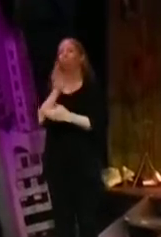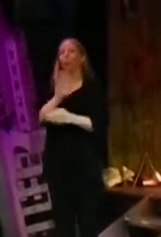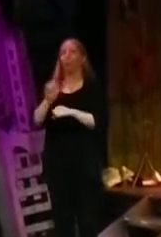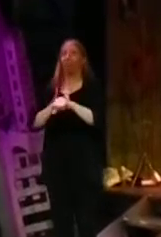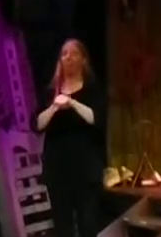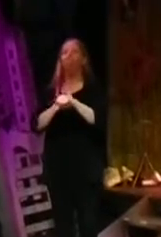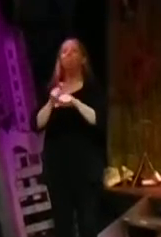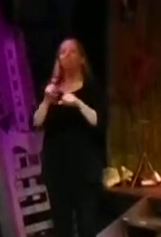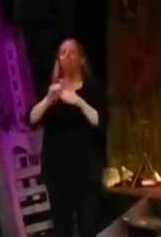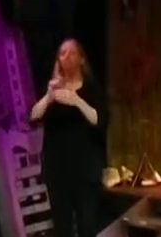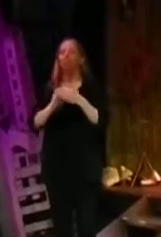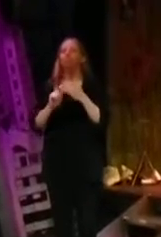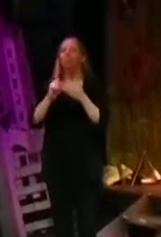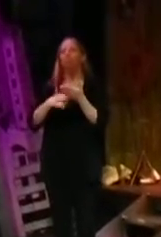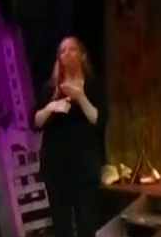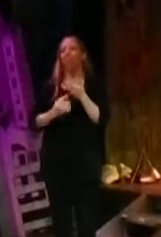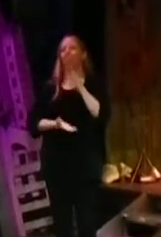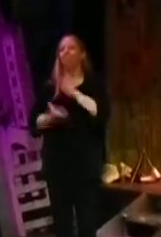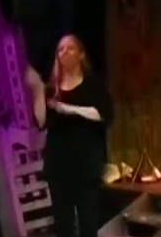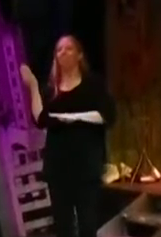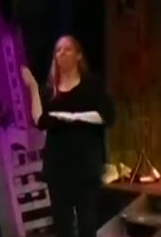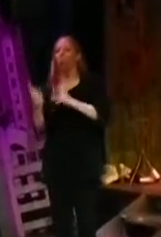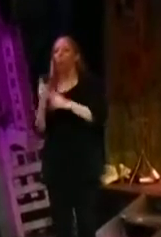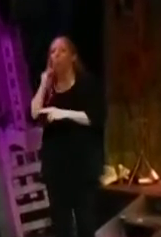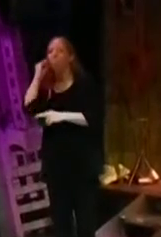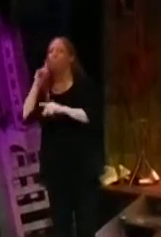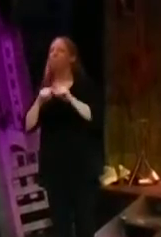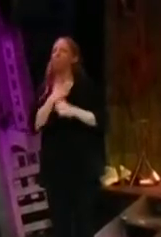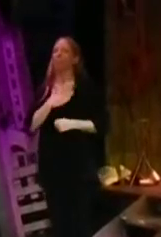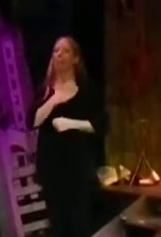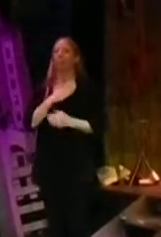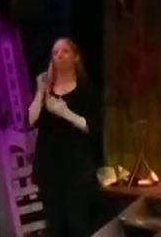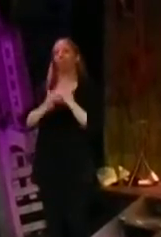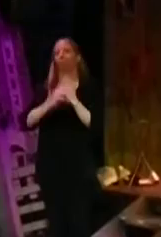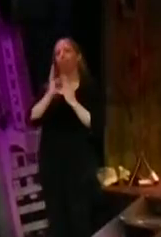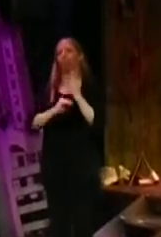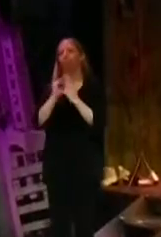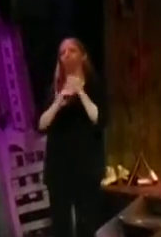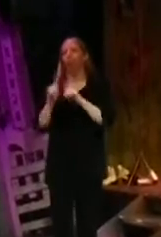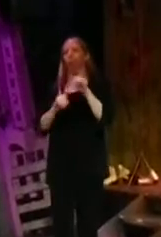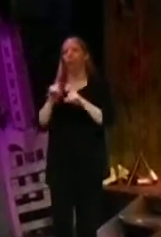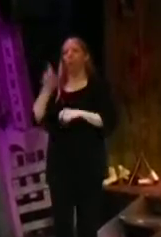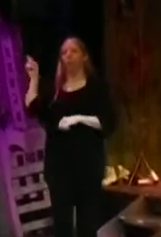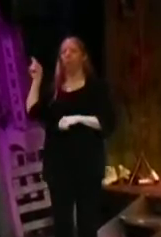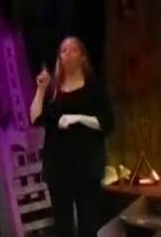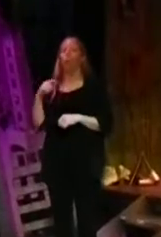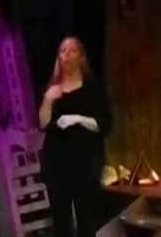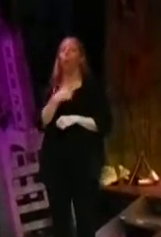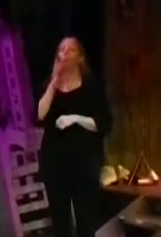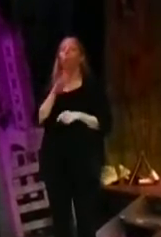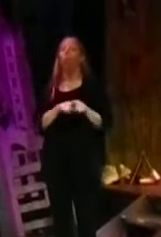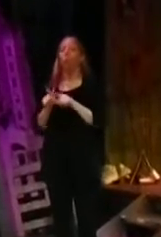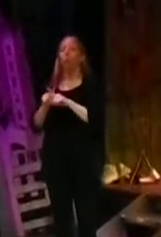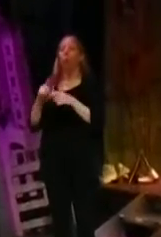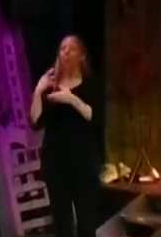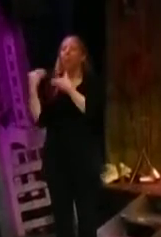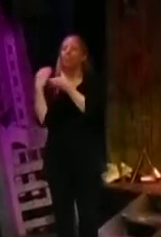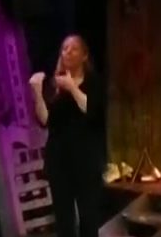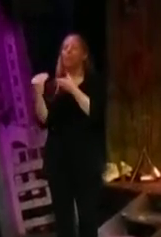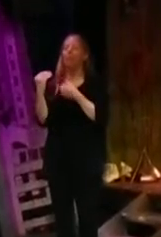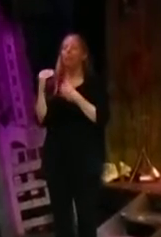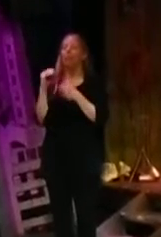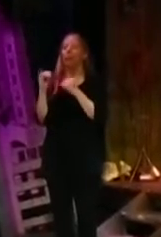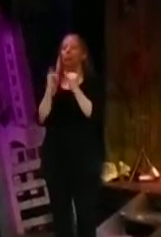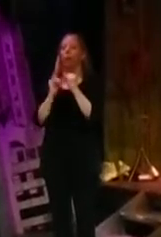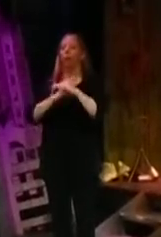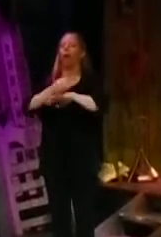time, and sometimes you're trying to get out the door, but please, please, please. And not only that, but we will be doing exit interviews following the performance.